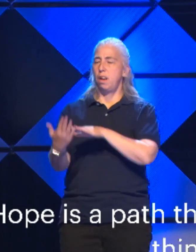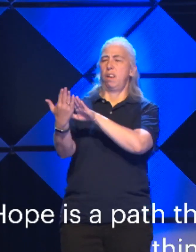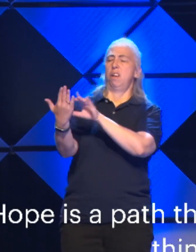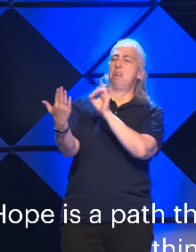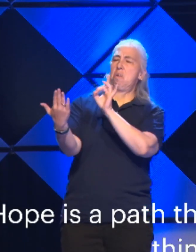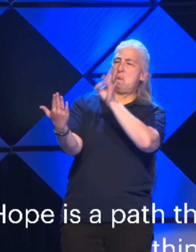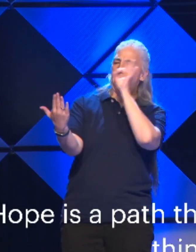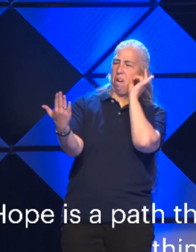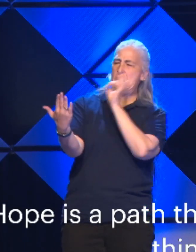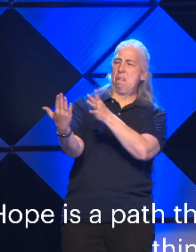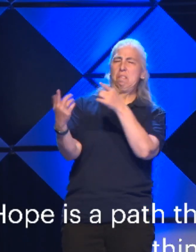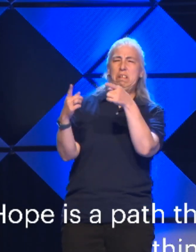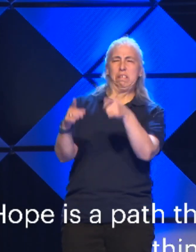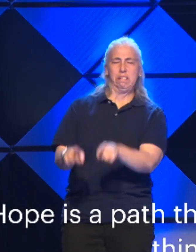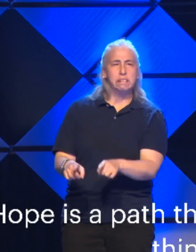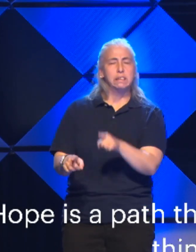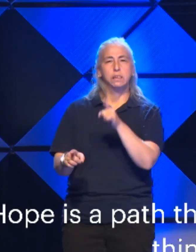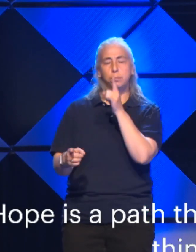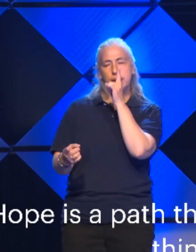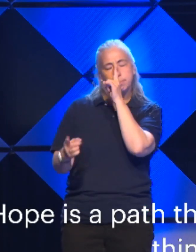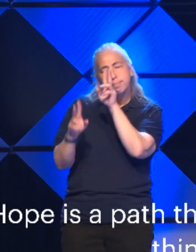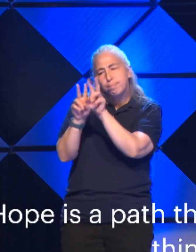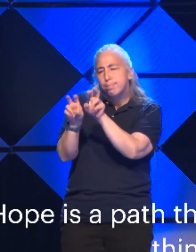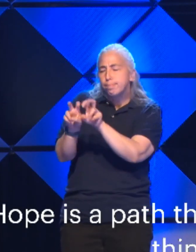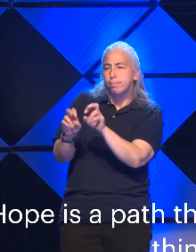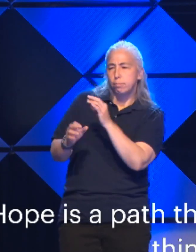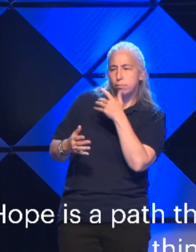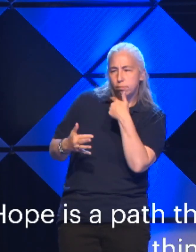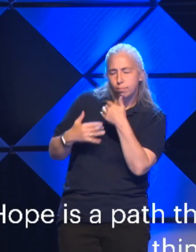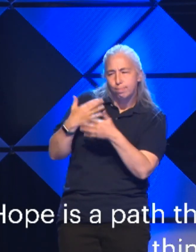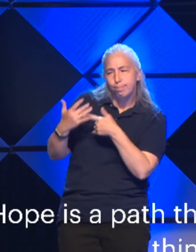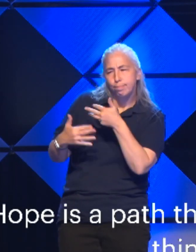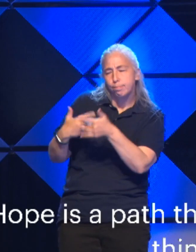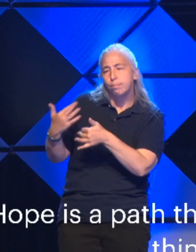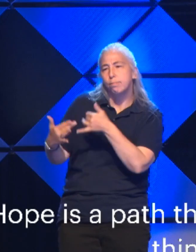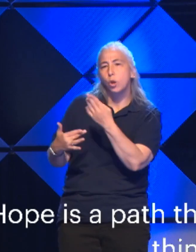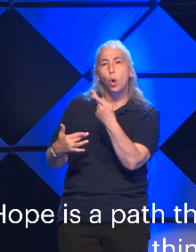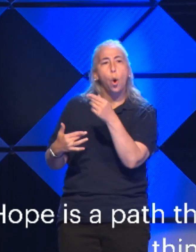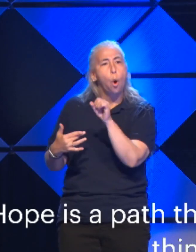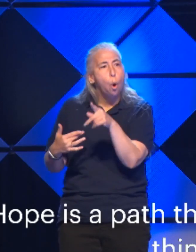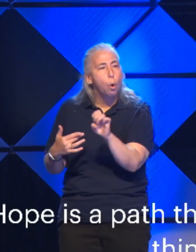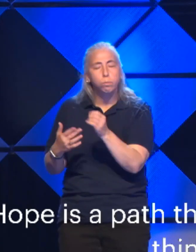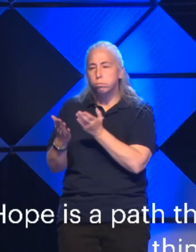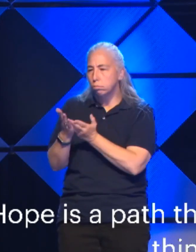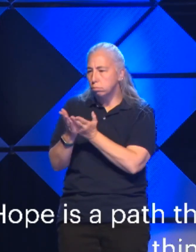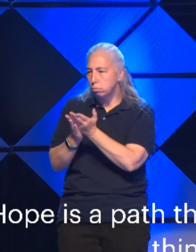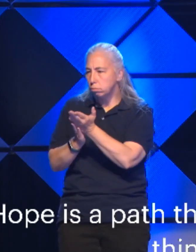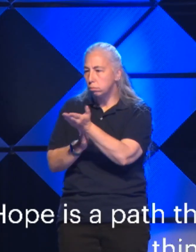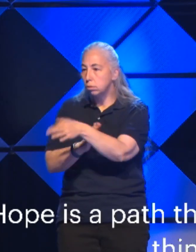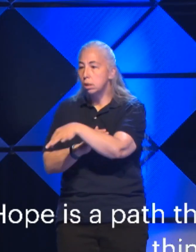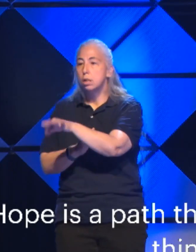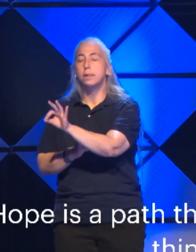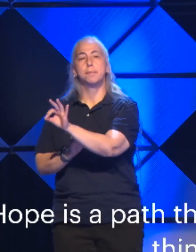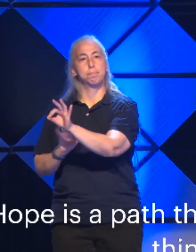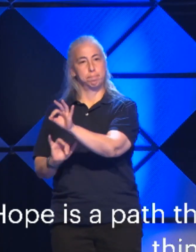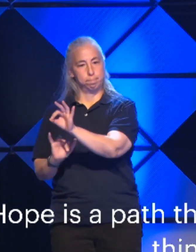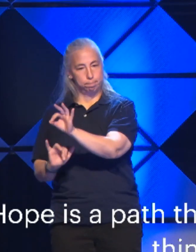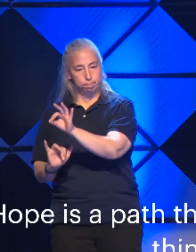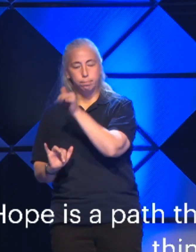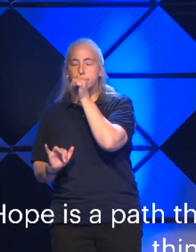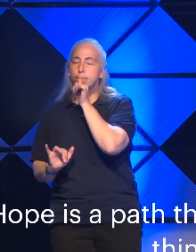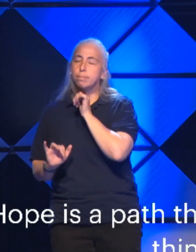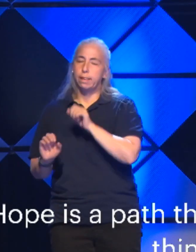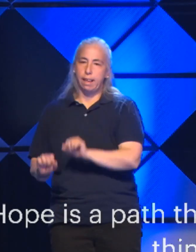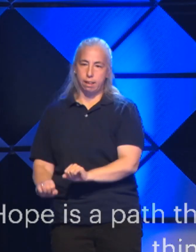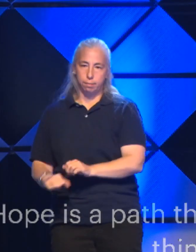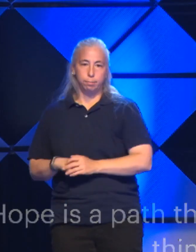as Friedrich Nietzsche says very well, one of the things he said is very well is that he who has a why can bear